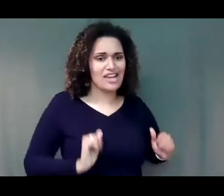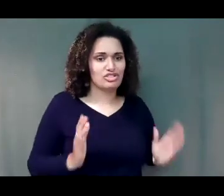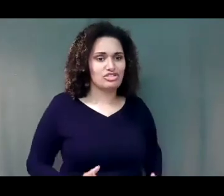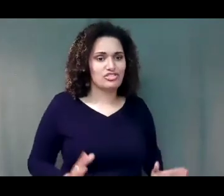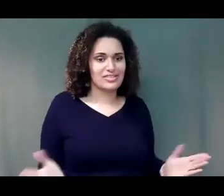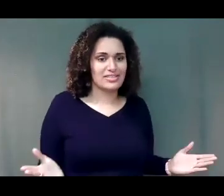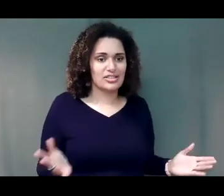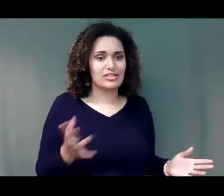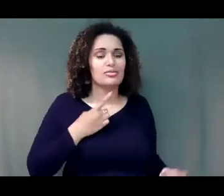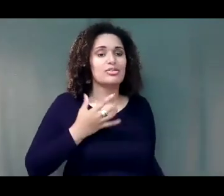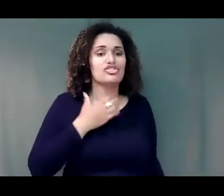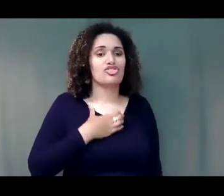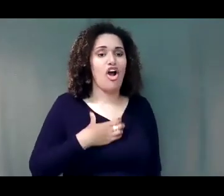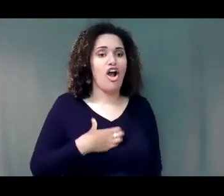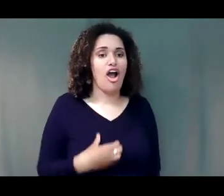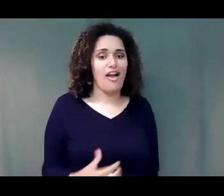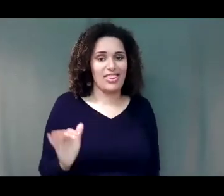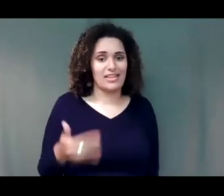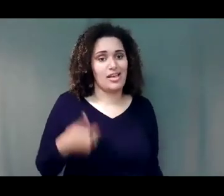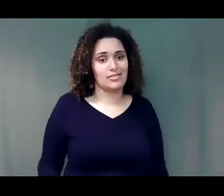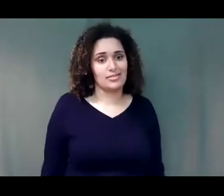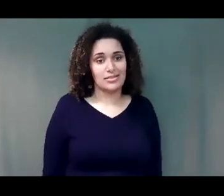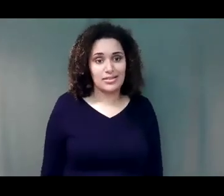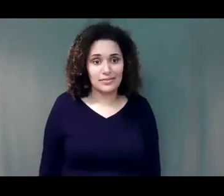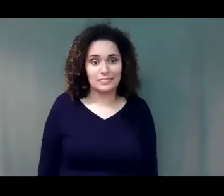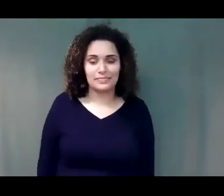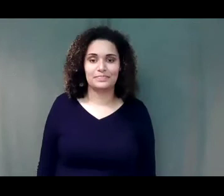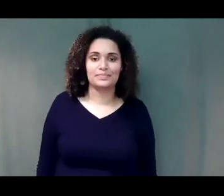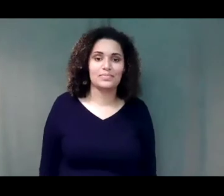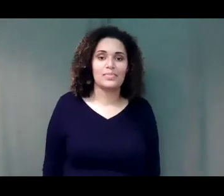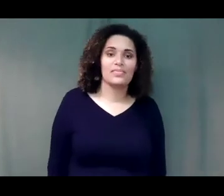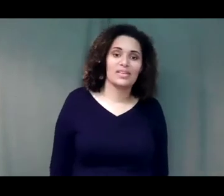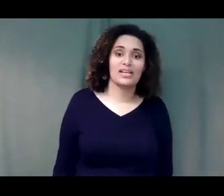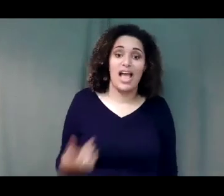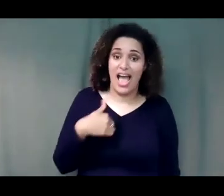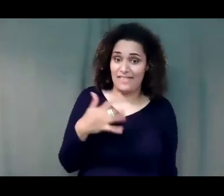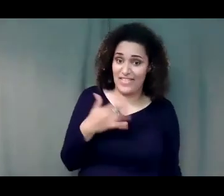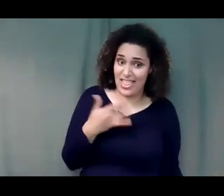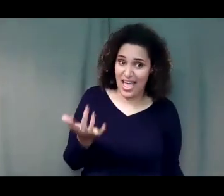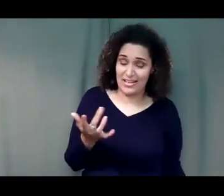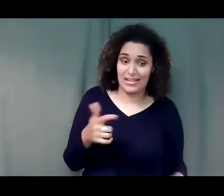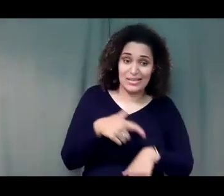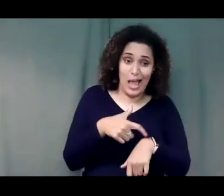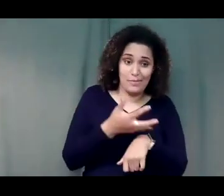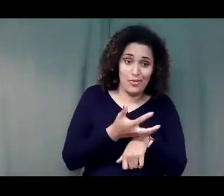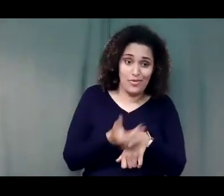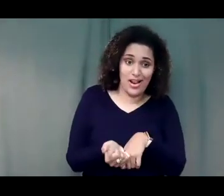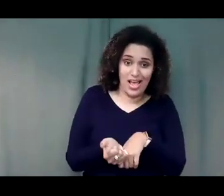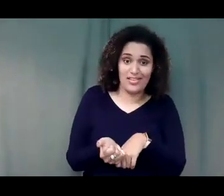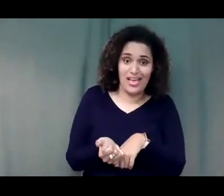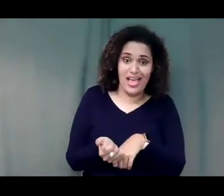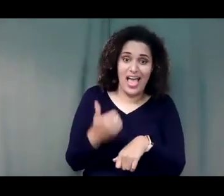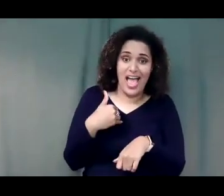starve. We're pretty much us. Exactly. So I feel like we're kind of running out of time, and I have a